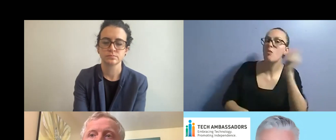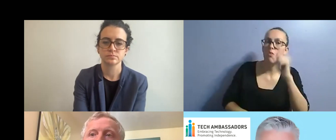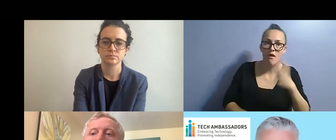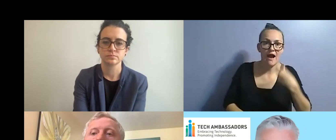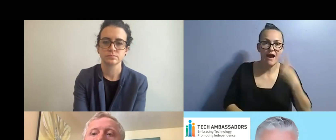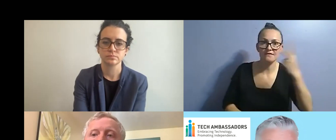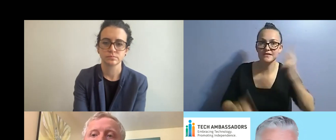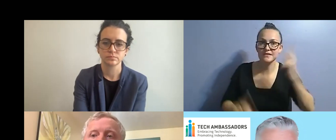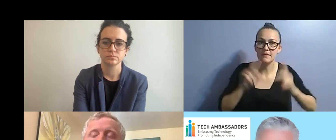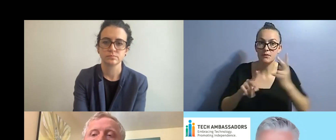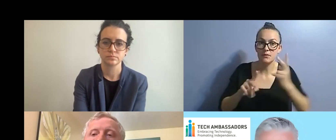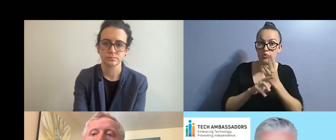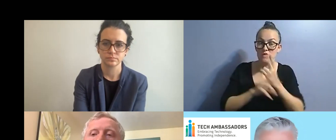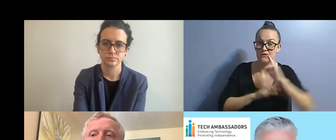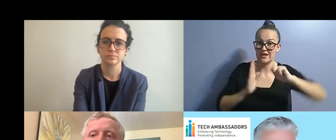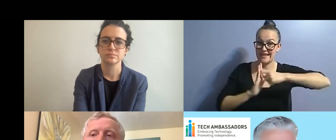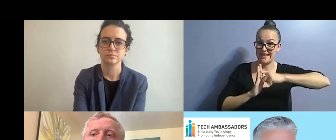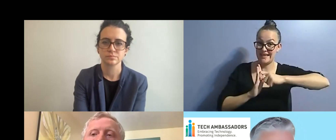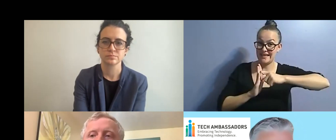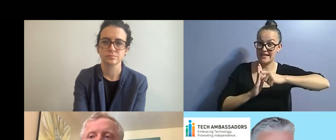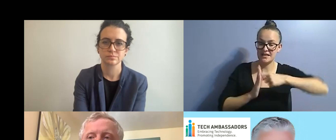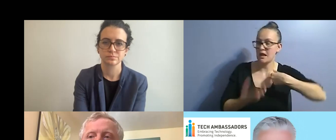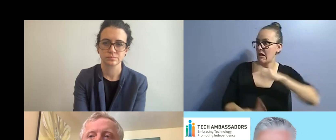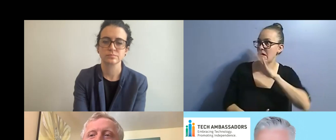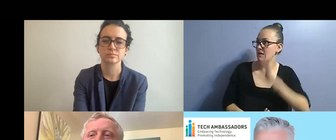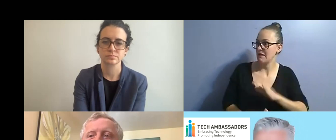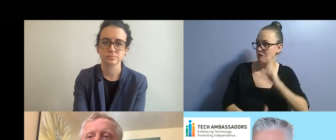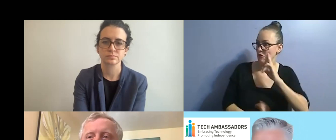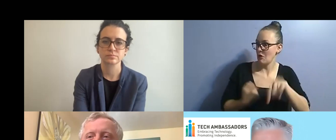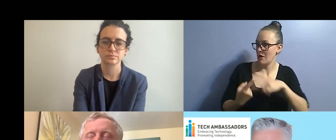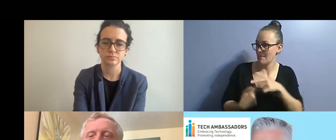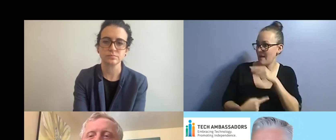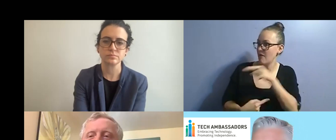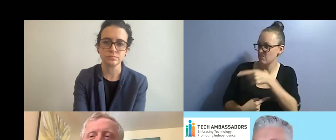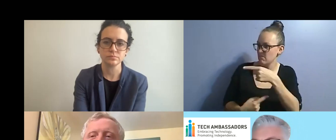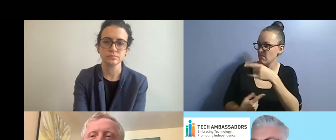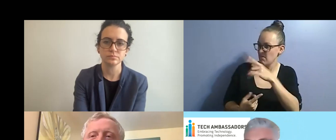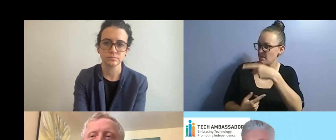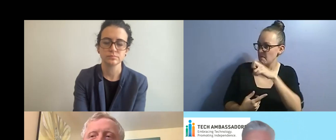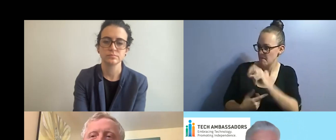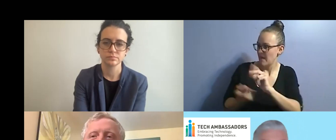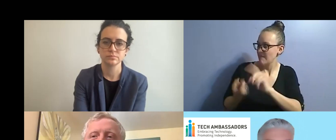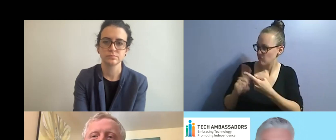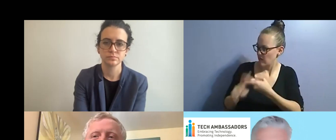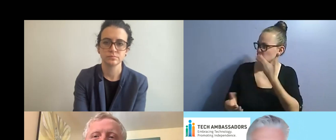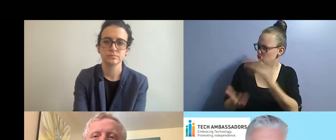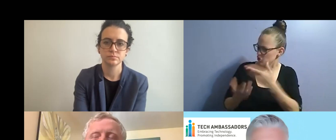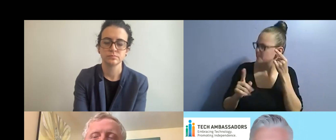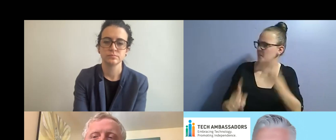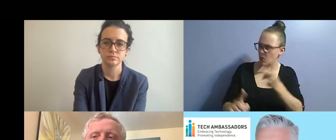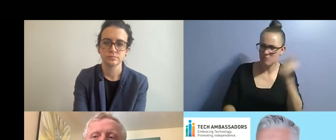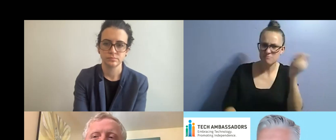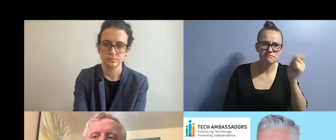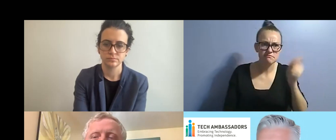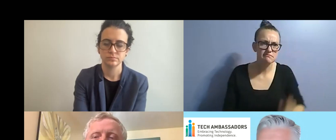Right. That's a big one, but I would have never thought about that. It's a great point. Right. All right.